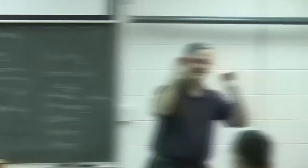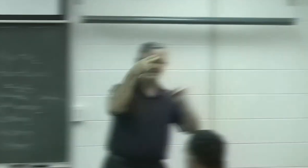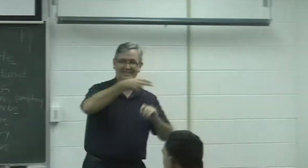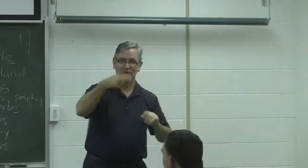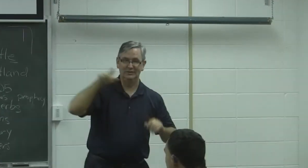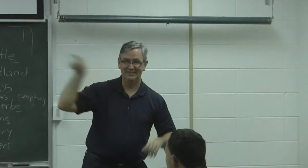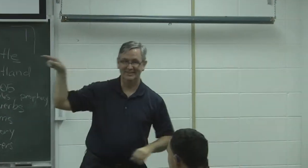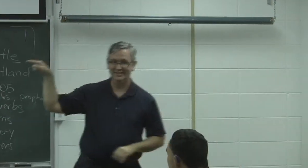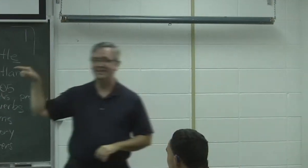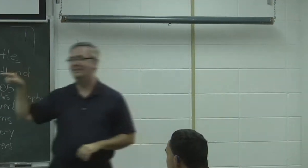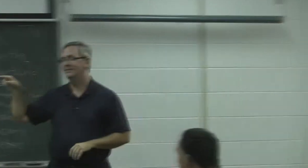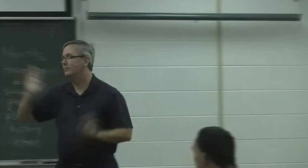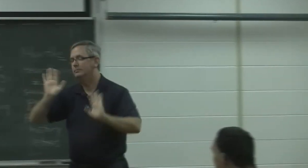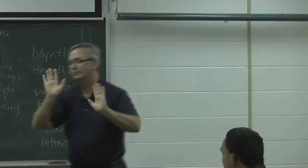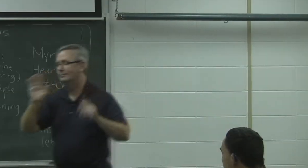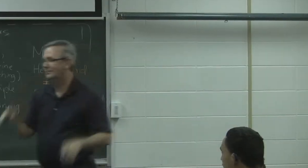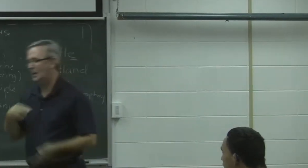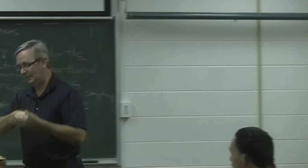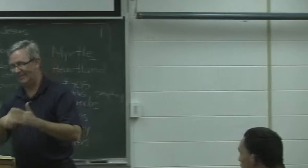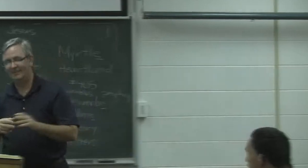I remember I took a history class here,